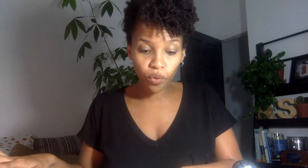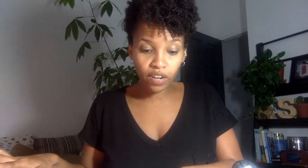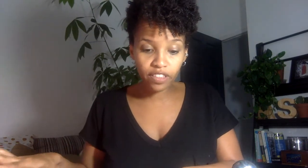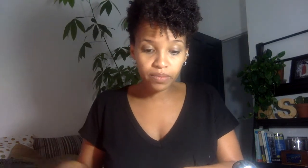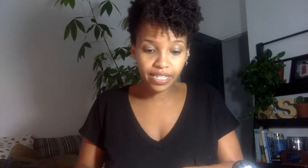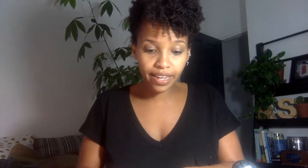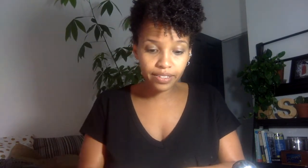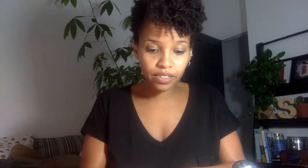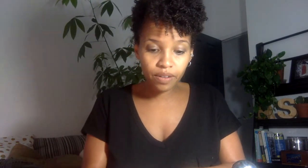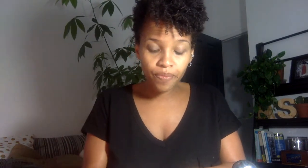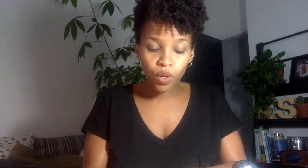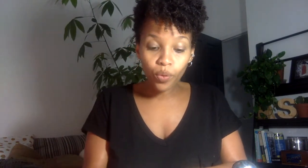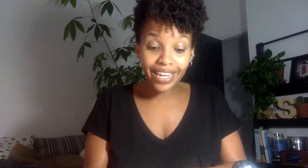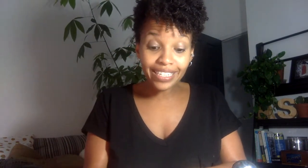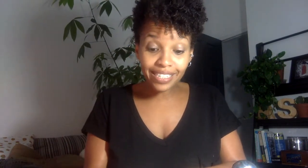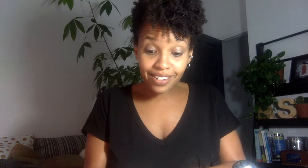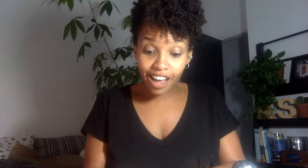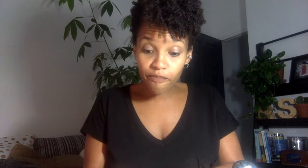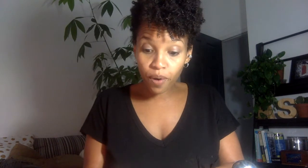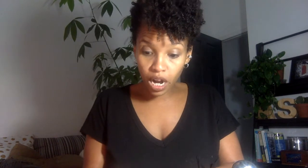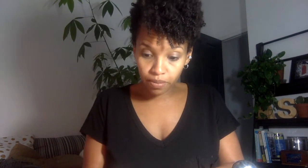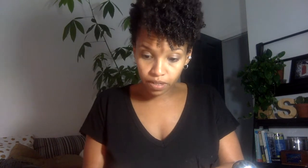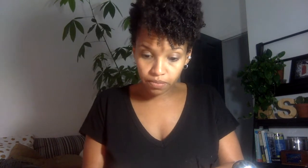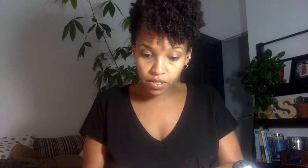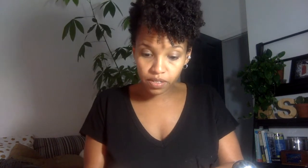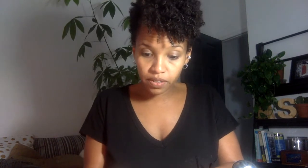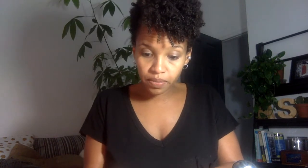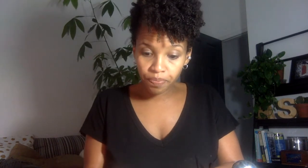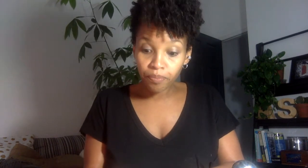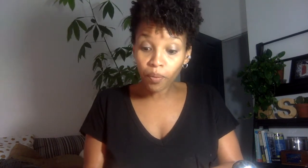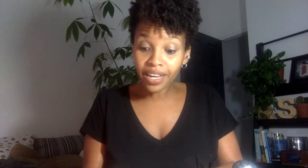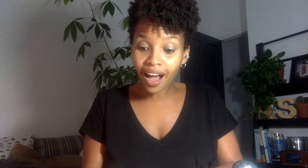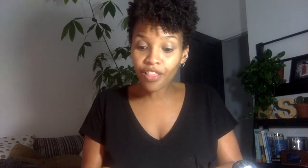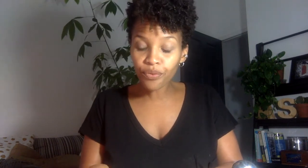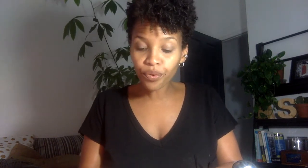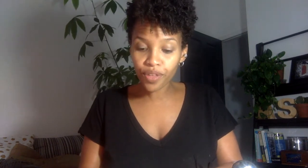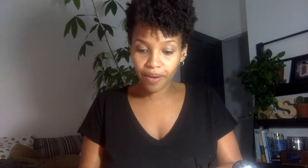of them says, we did have problems, but we got through them.